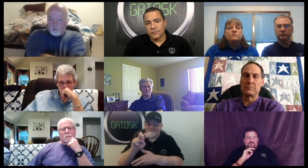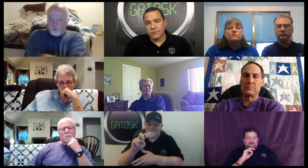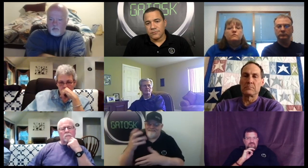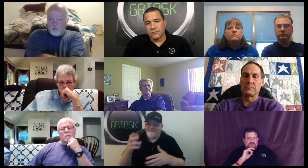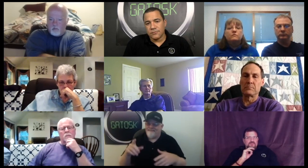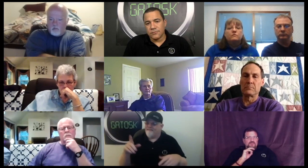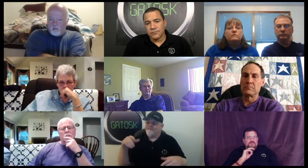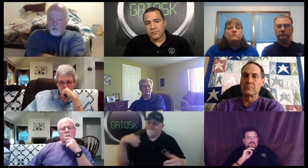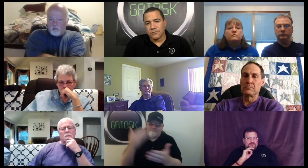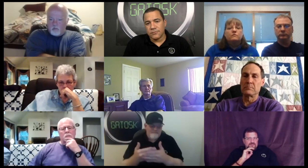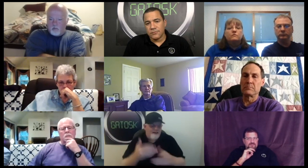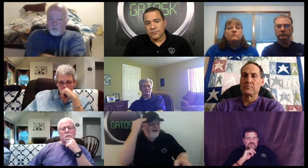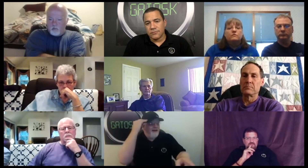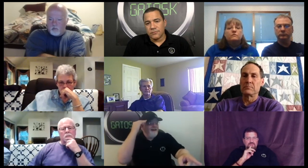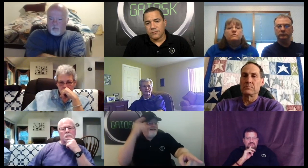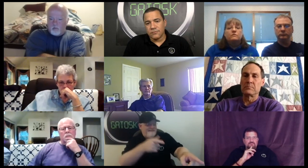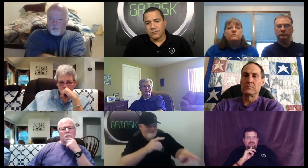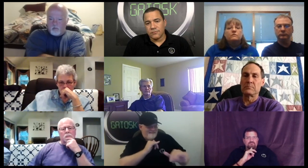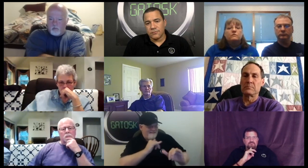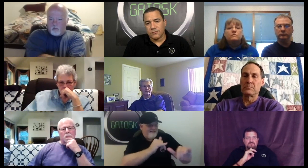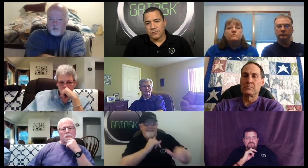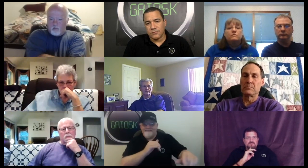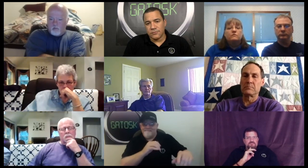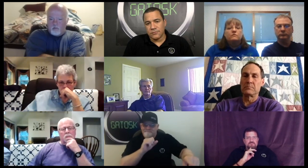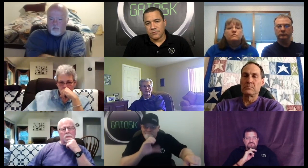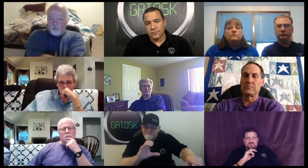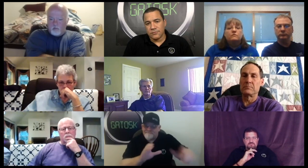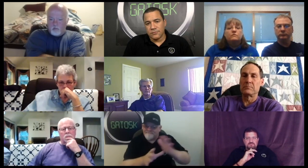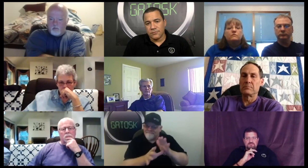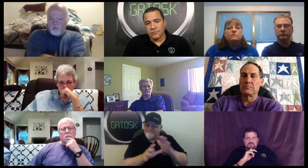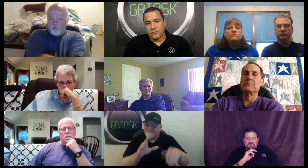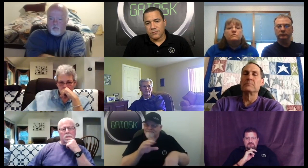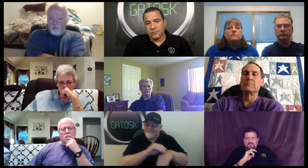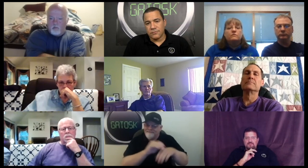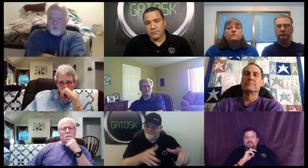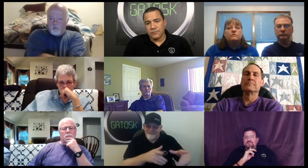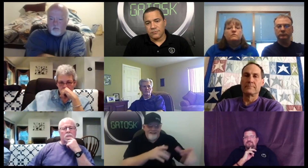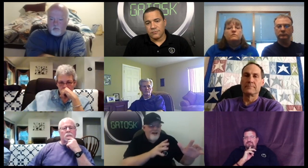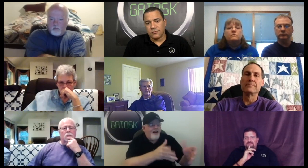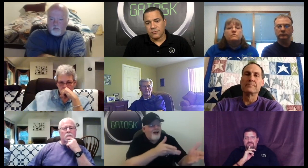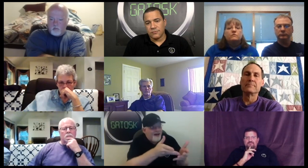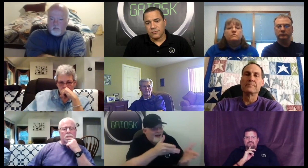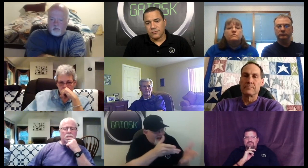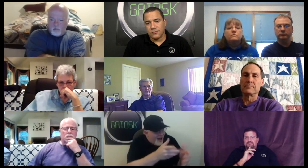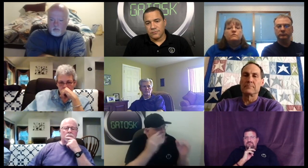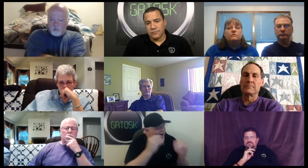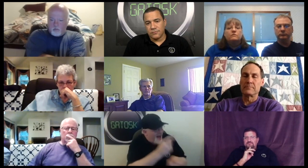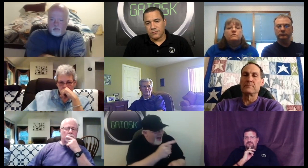ranking system, so that when you arrive, you know exactly who in the same rank as you. You'll be able